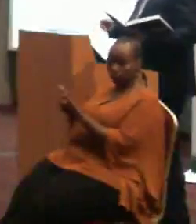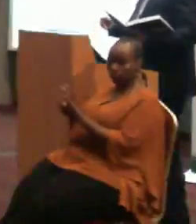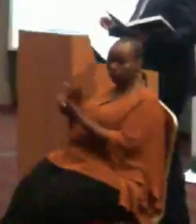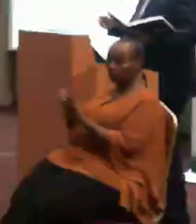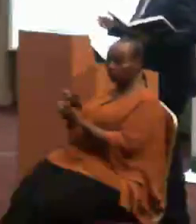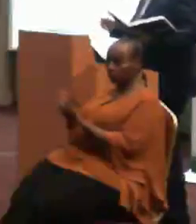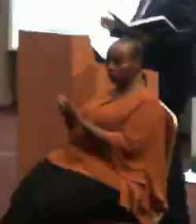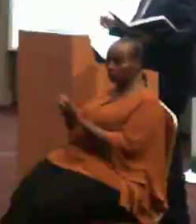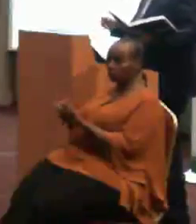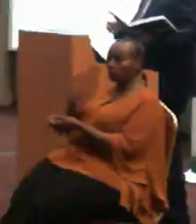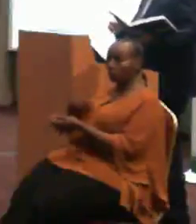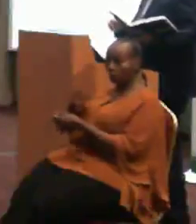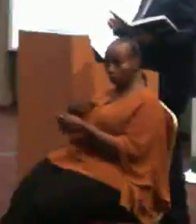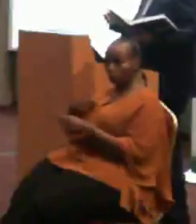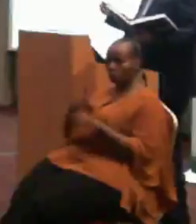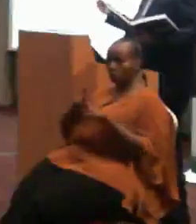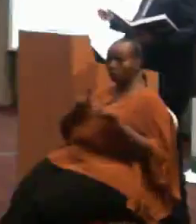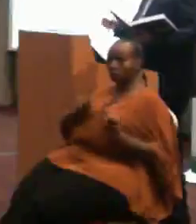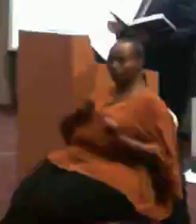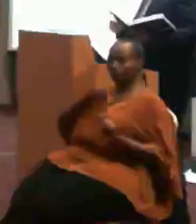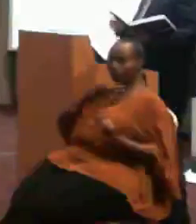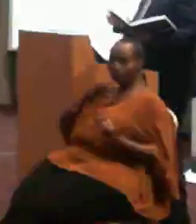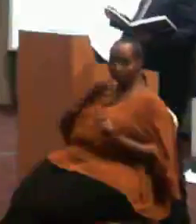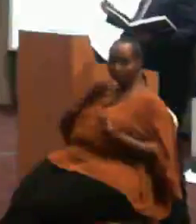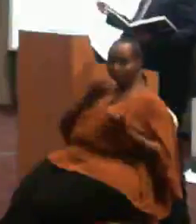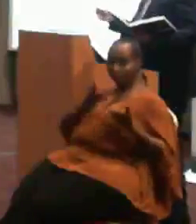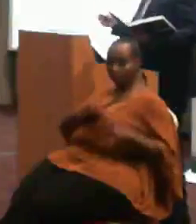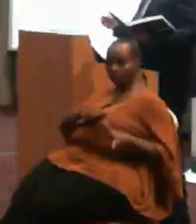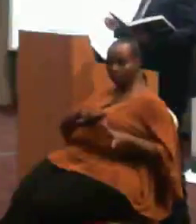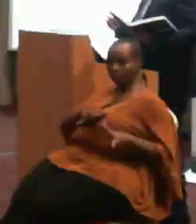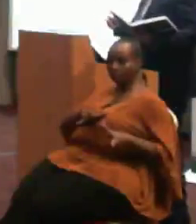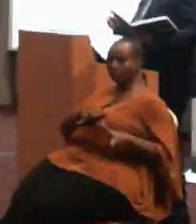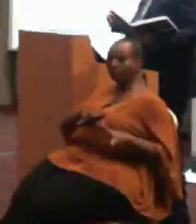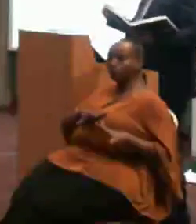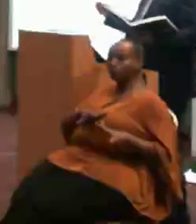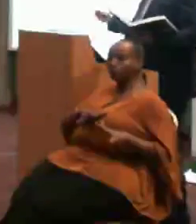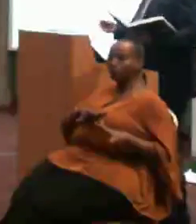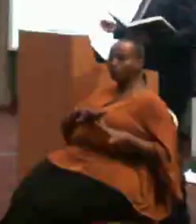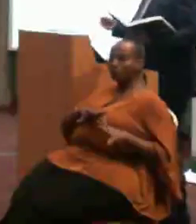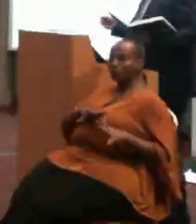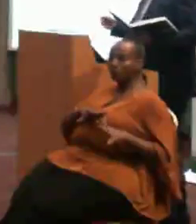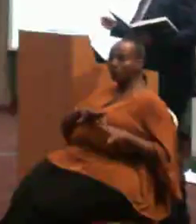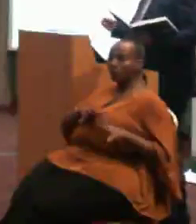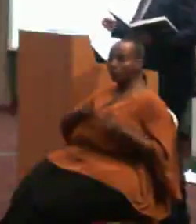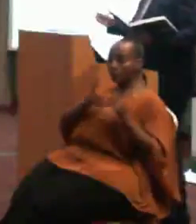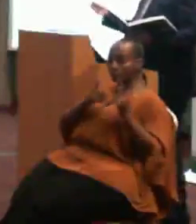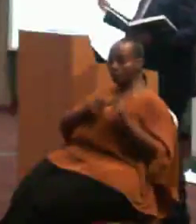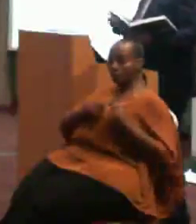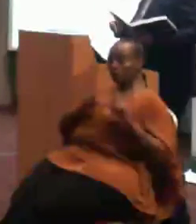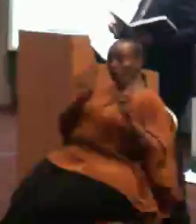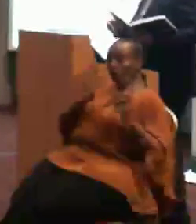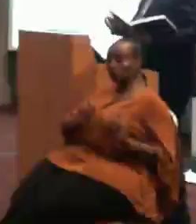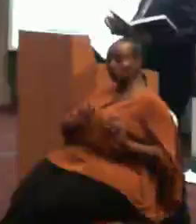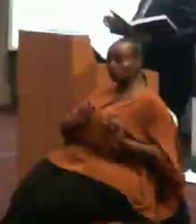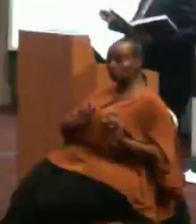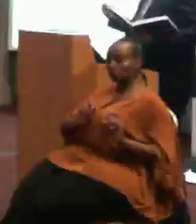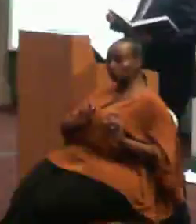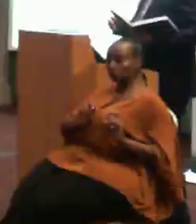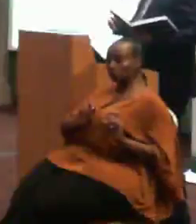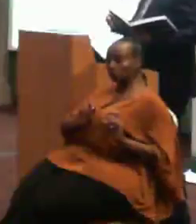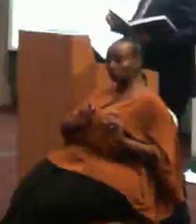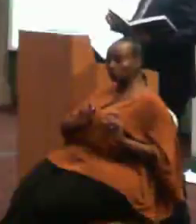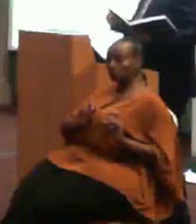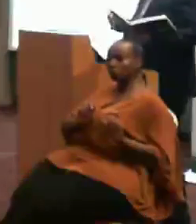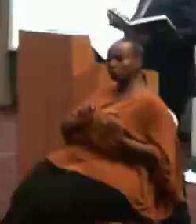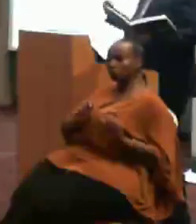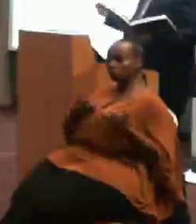know, we said this in Cape Town, our benchmarks and estimates of the overall price of electricity, and I know we had a comment